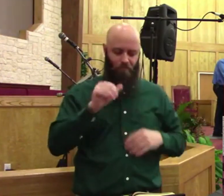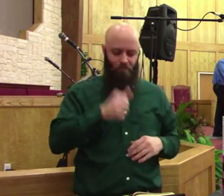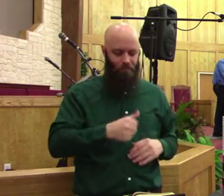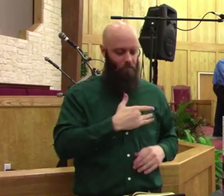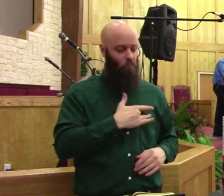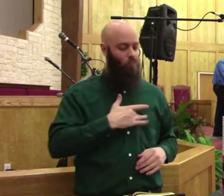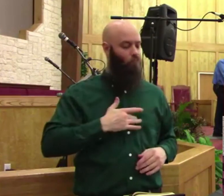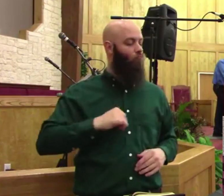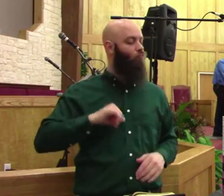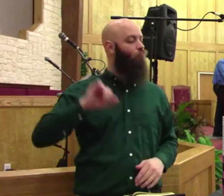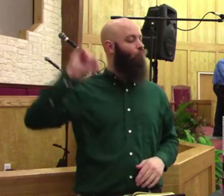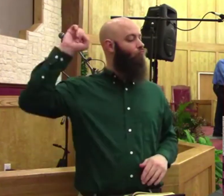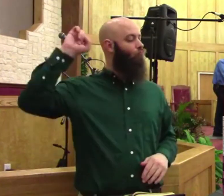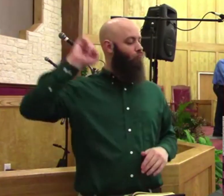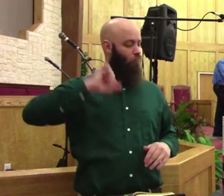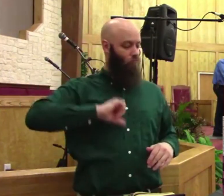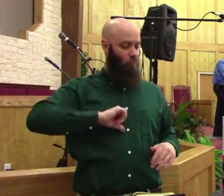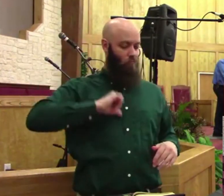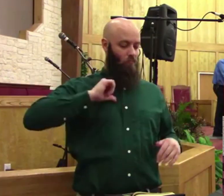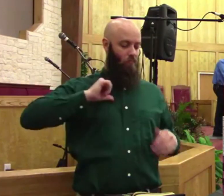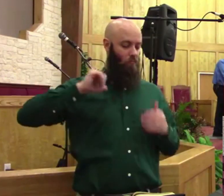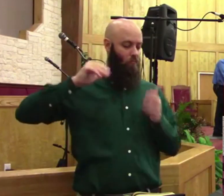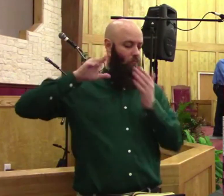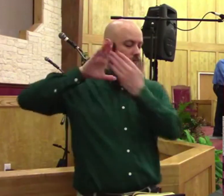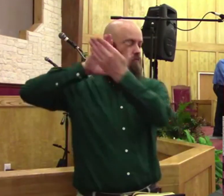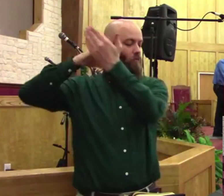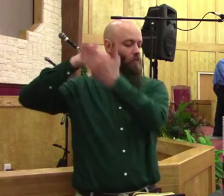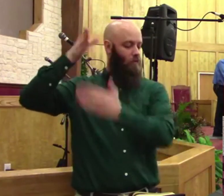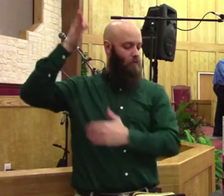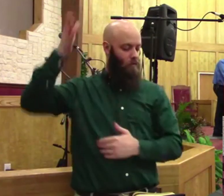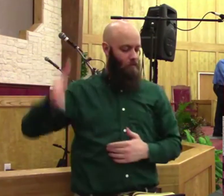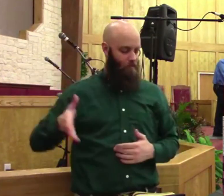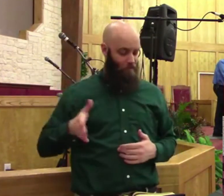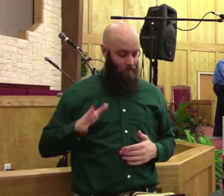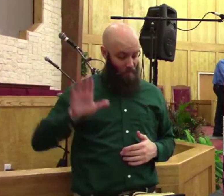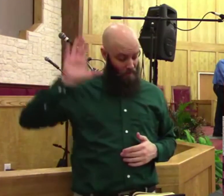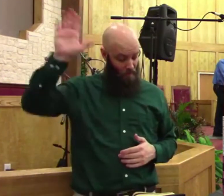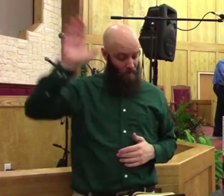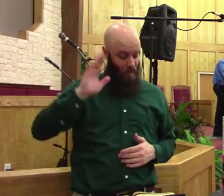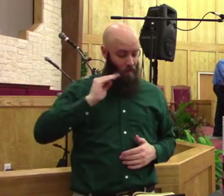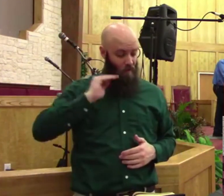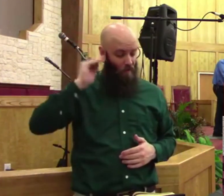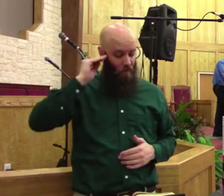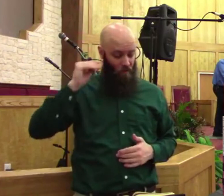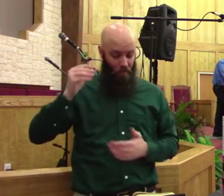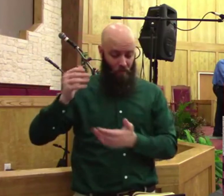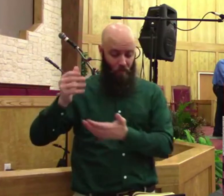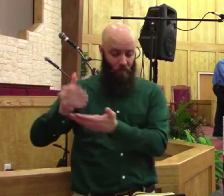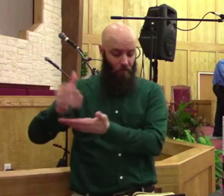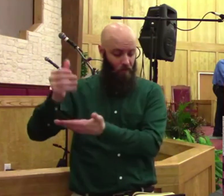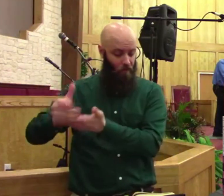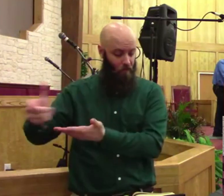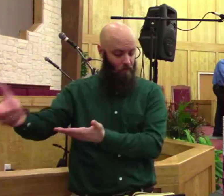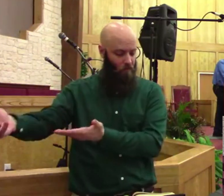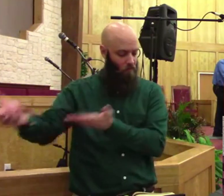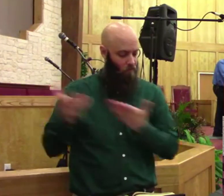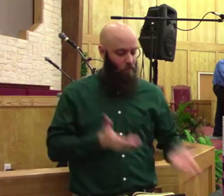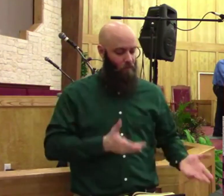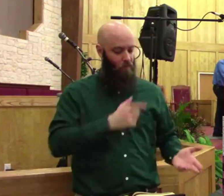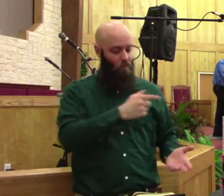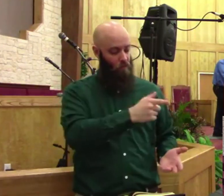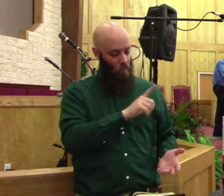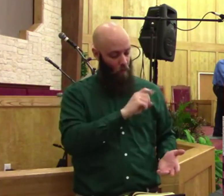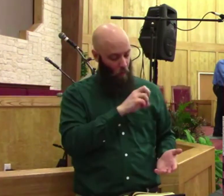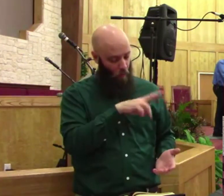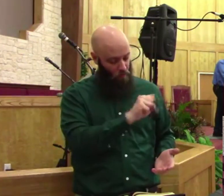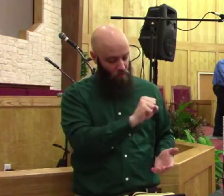yourself against the Lord of heaven. And the vessels of his house have been brought in before you, and you and your lords, your